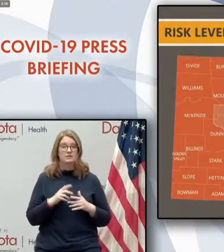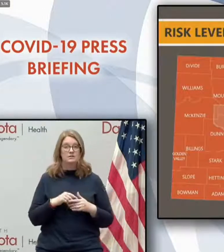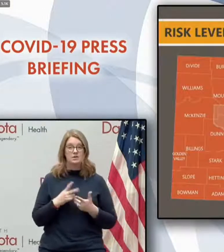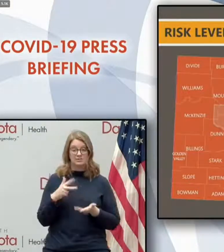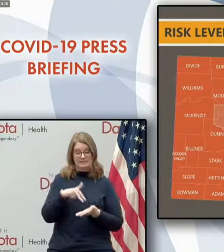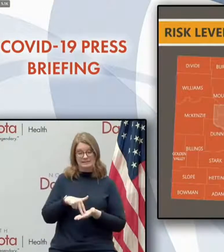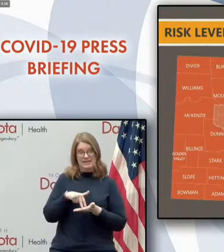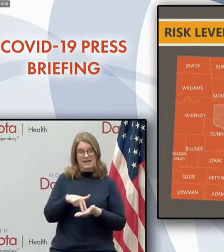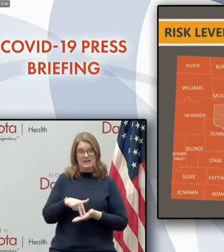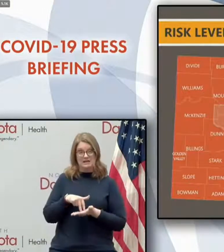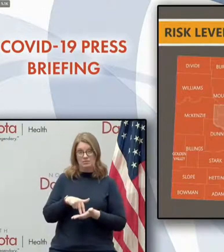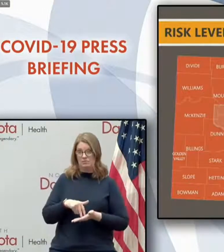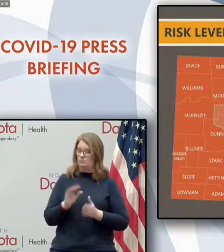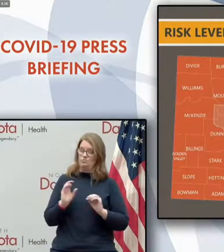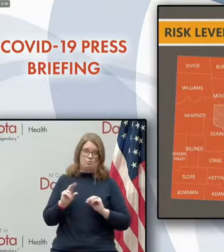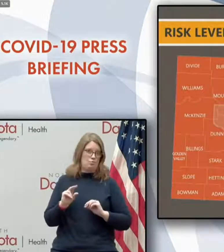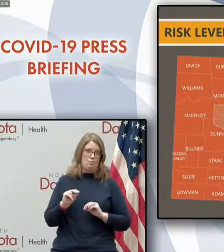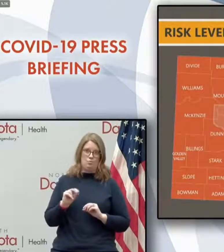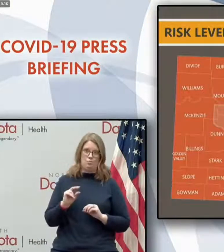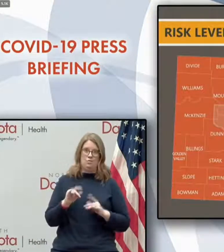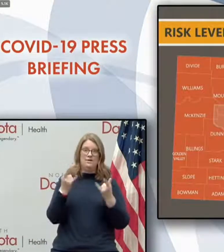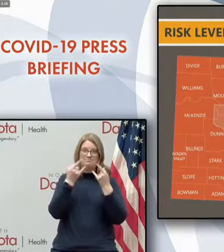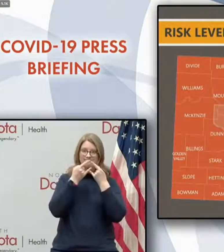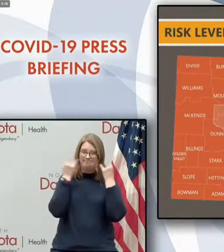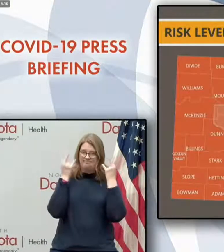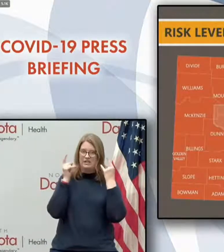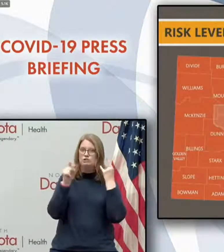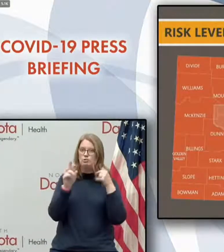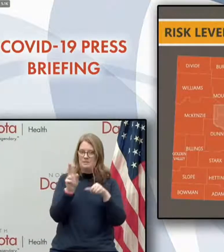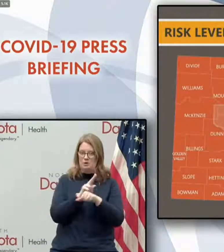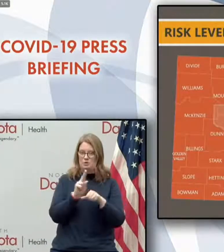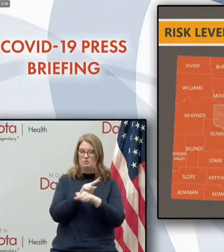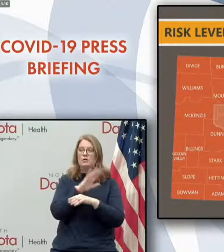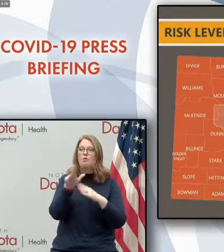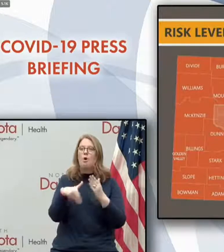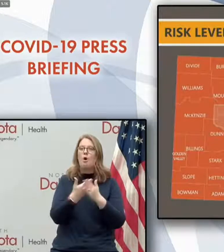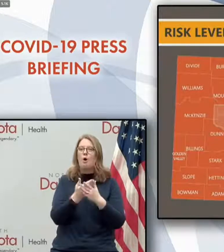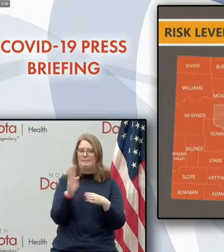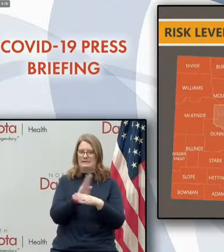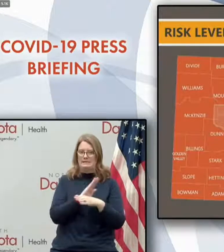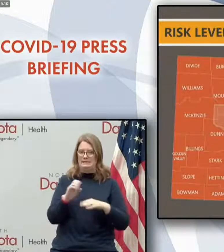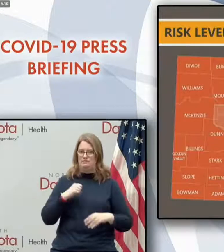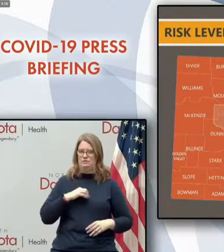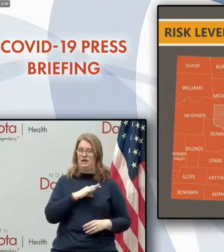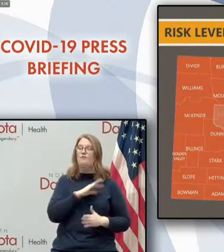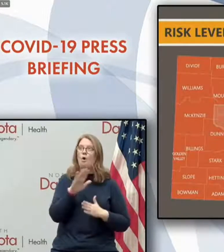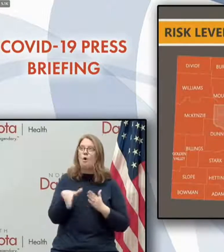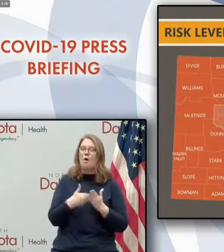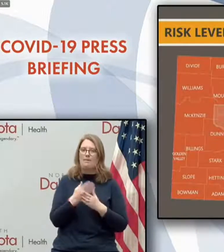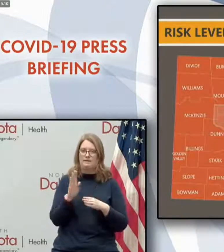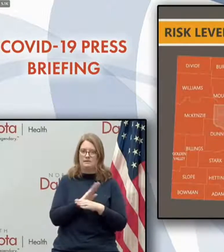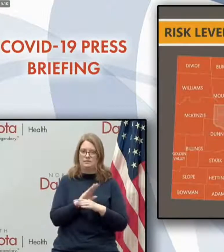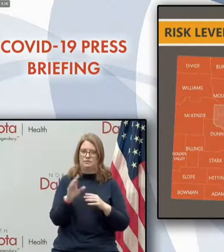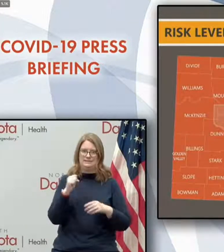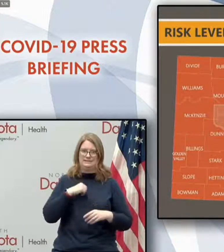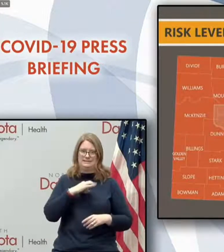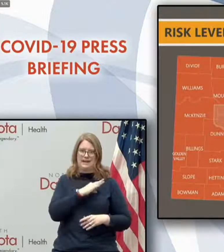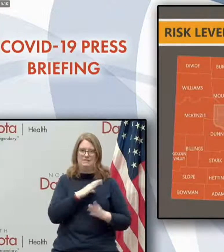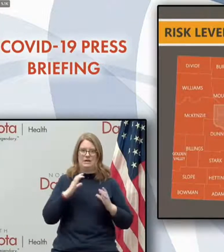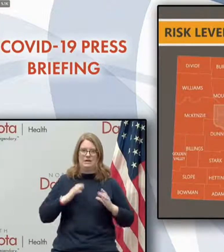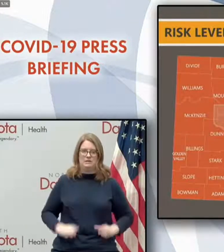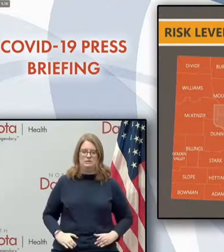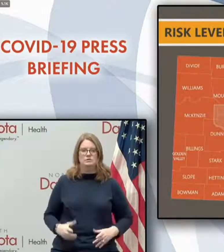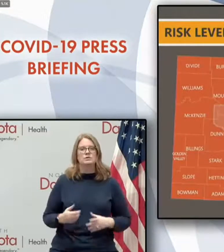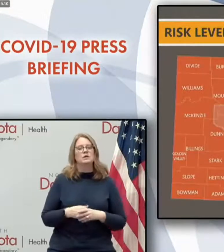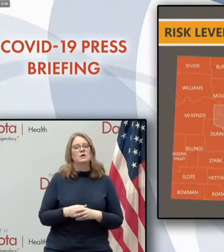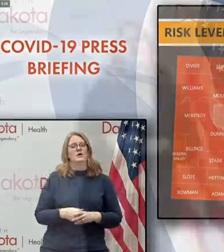options should be allowed, and that face coverings should be utilized in all industries for staff and customers. And again, one of the